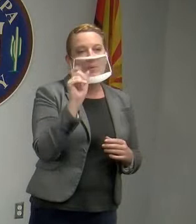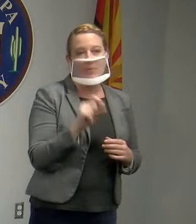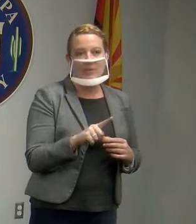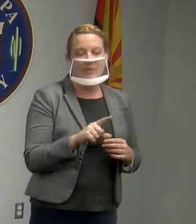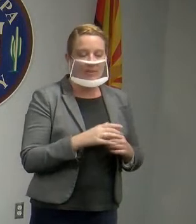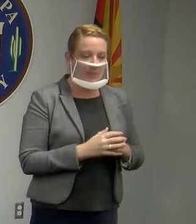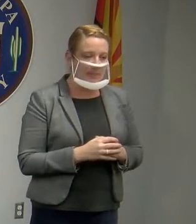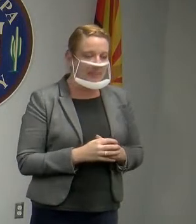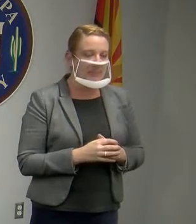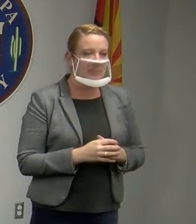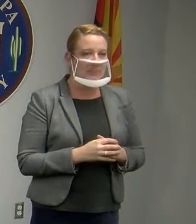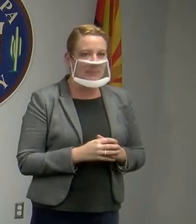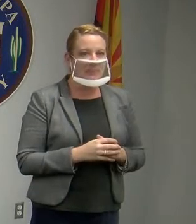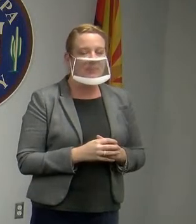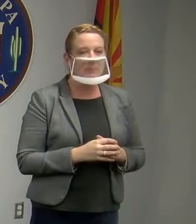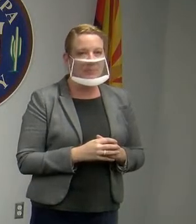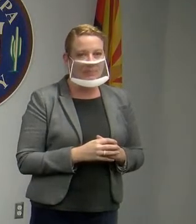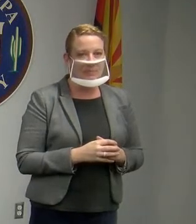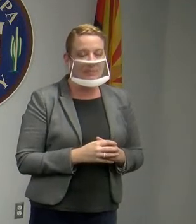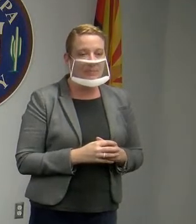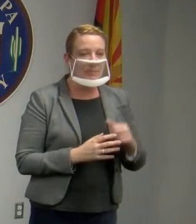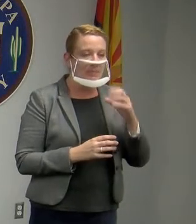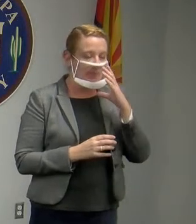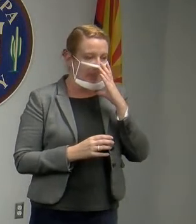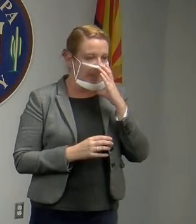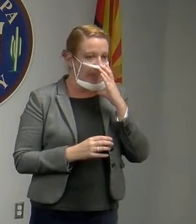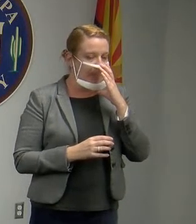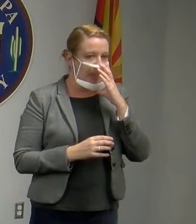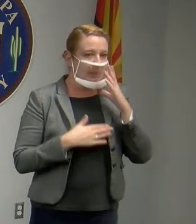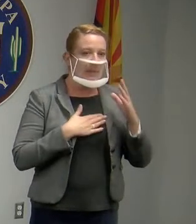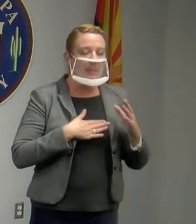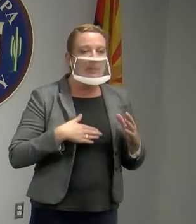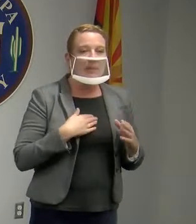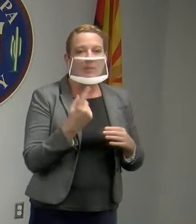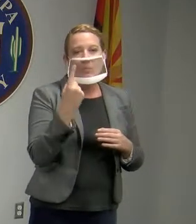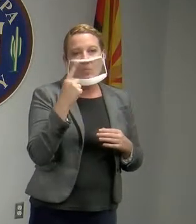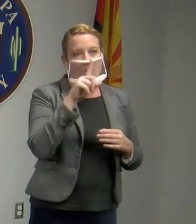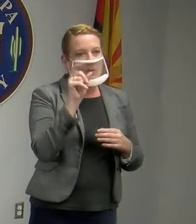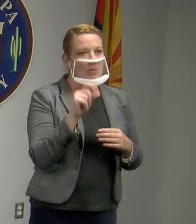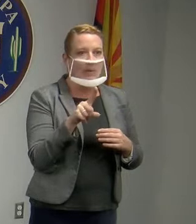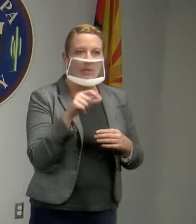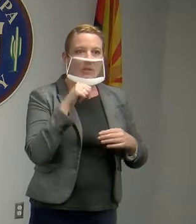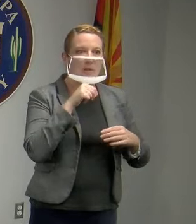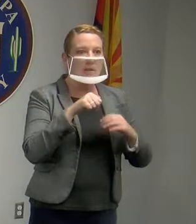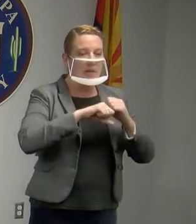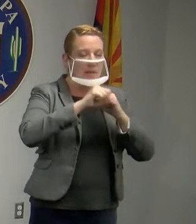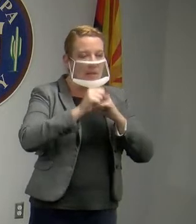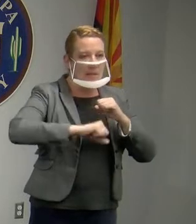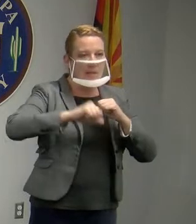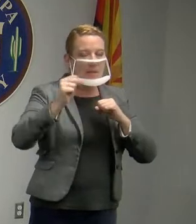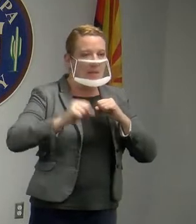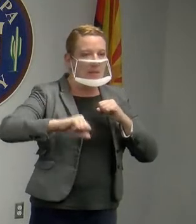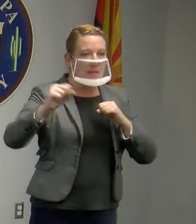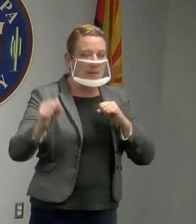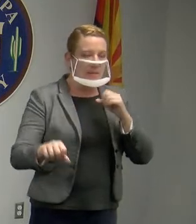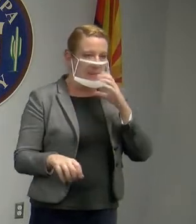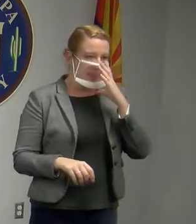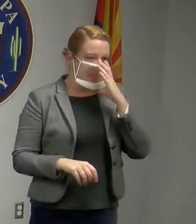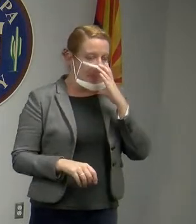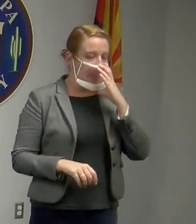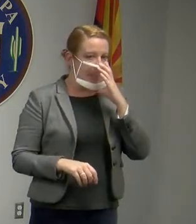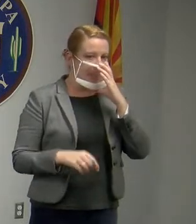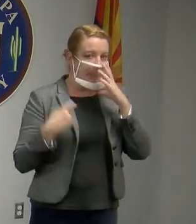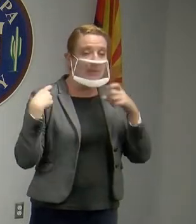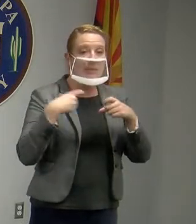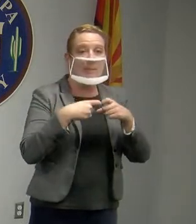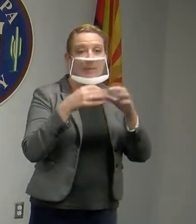room. Please ask one question at a time. That's a little bit easier for us to answer. And Joanna Molina is also here from Public Health.